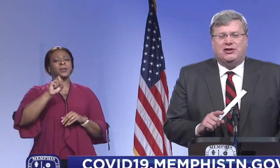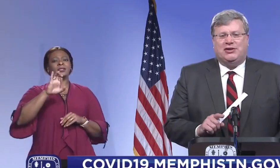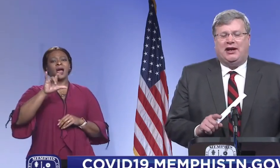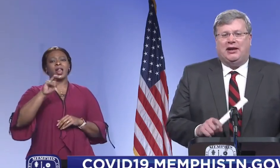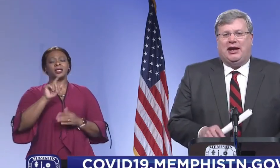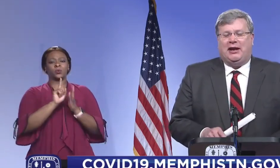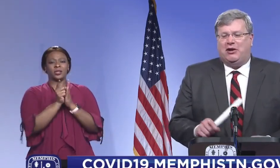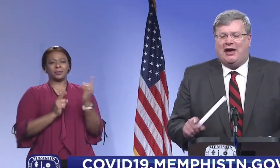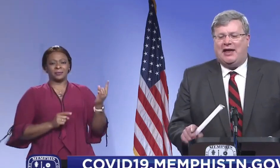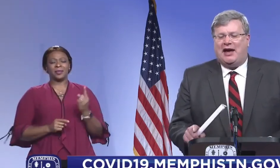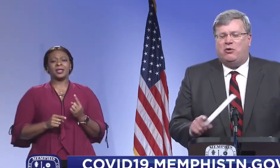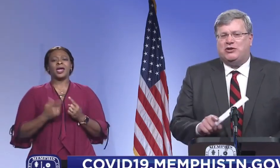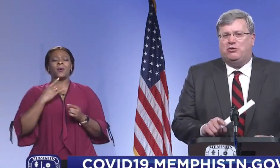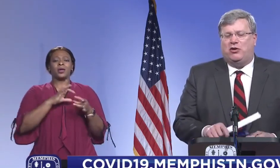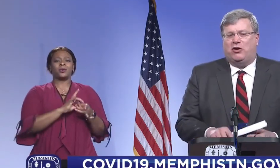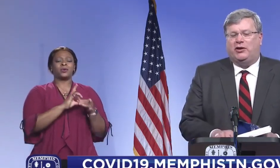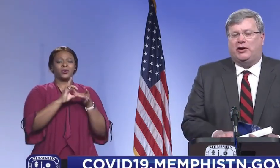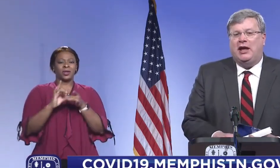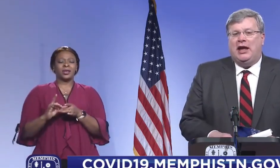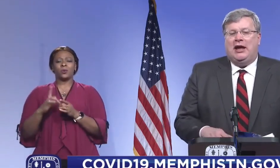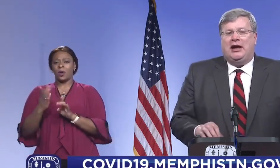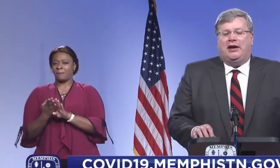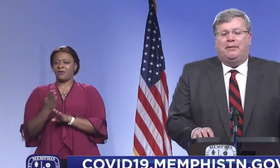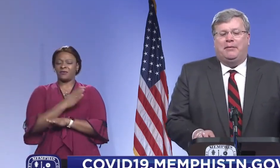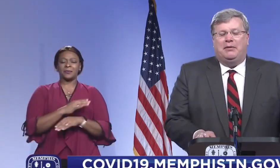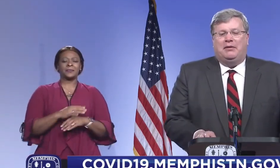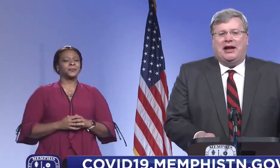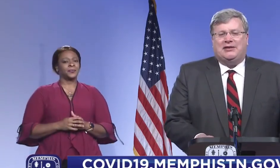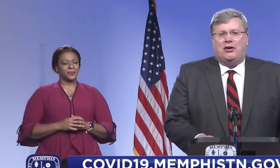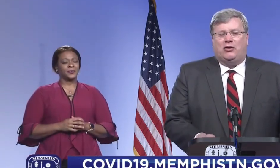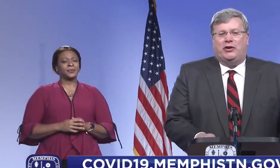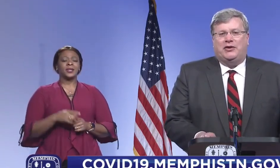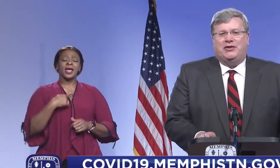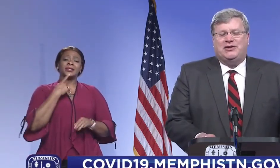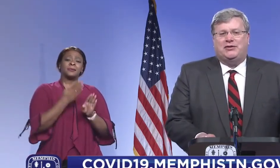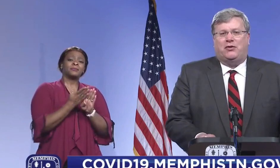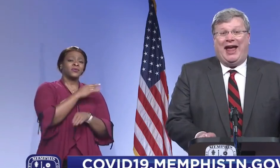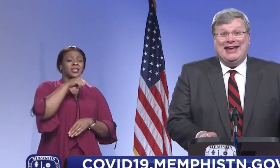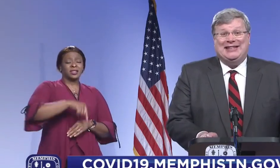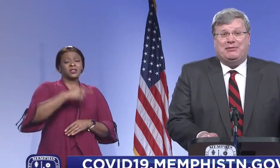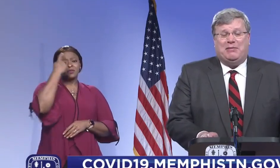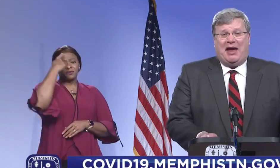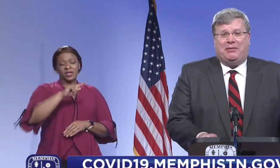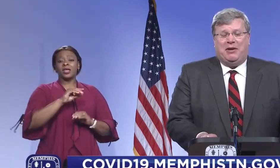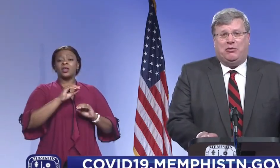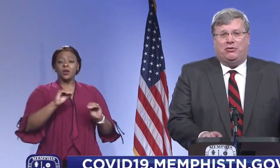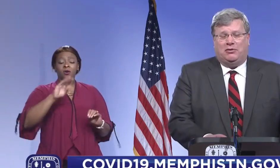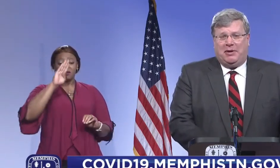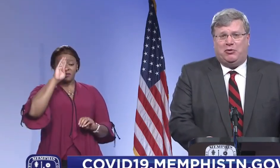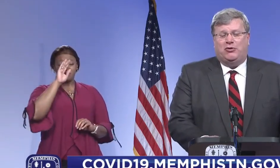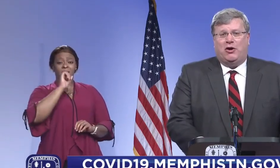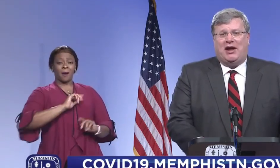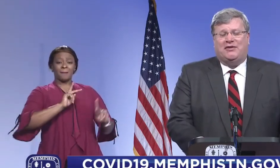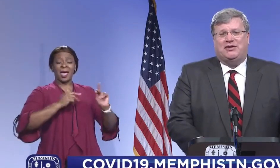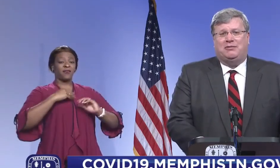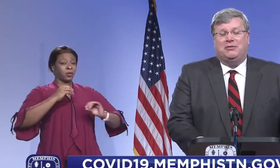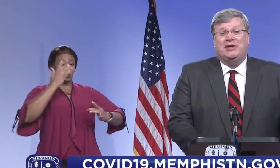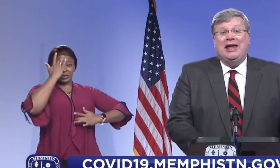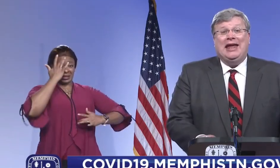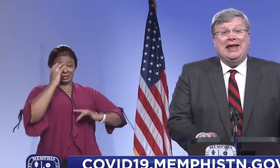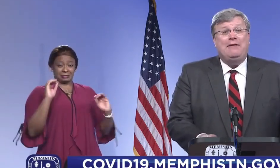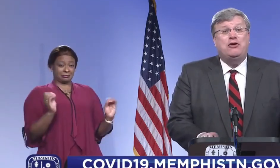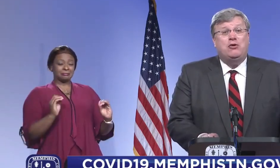just a second, and I want to tie that question one earlier. I said earlier that this is for asymptomatic people, people who don't have